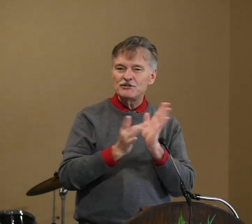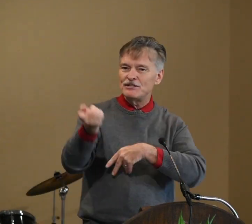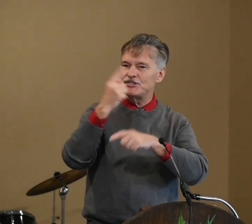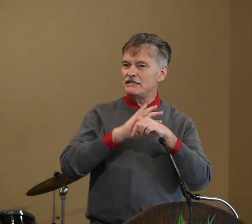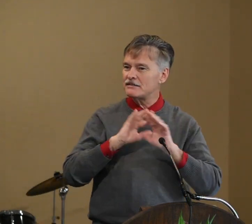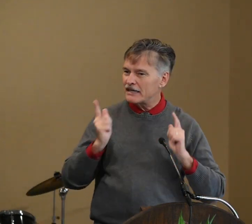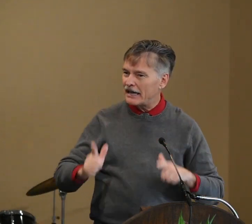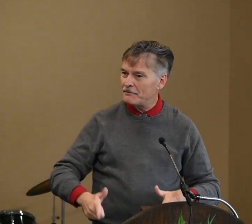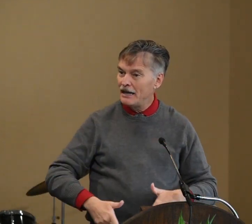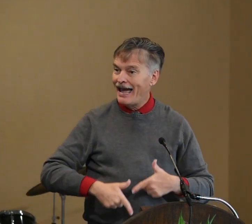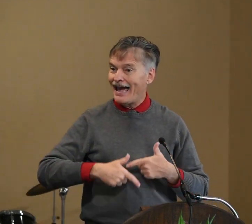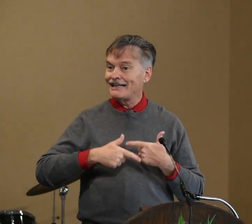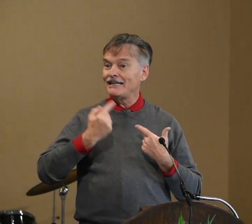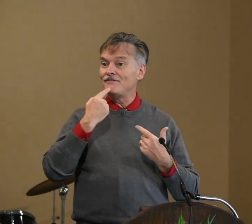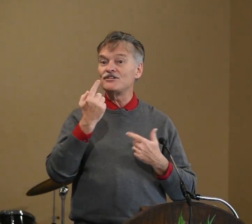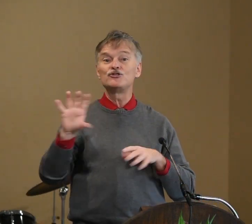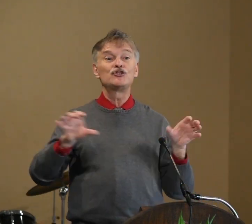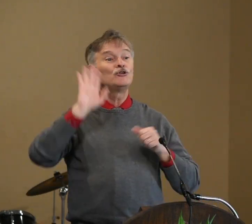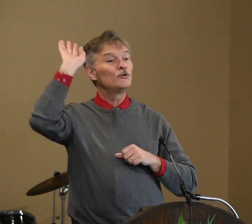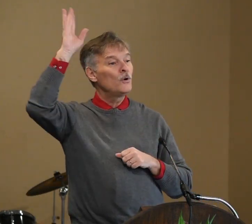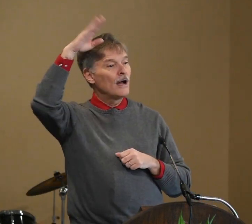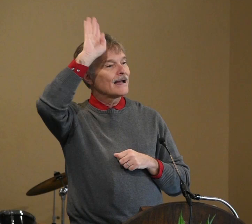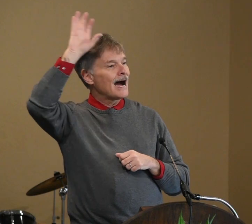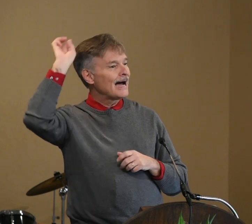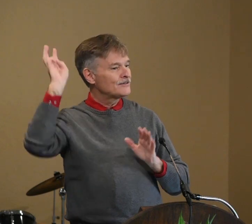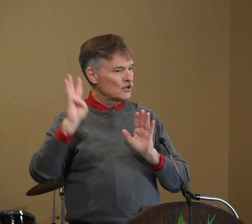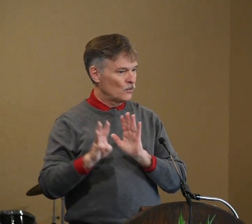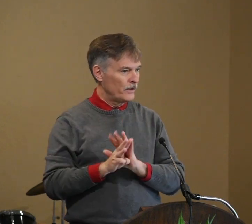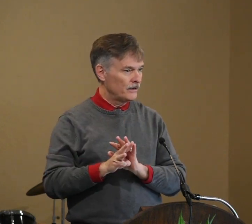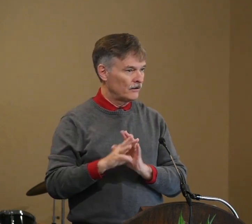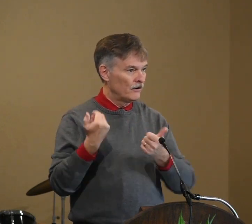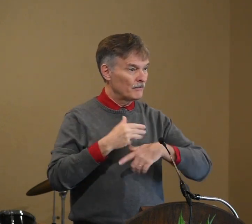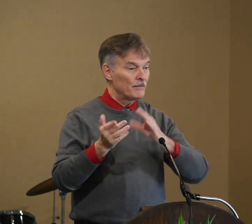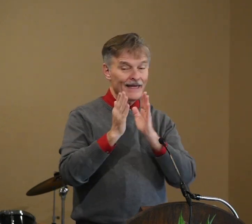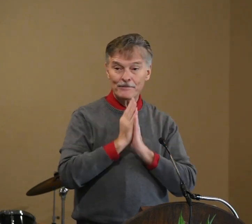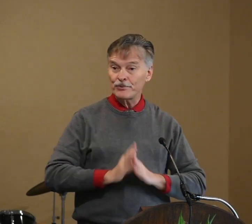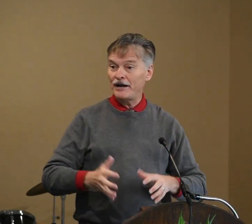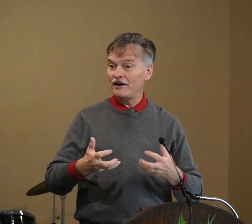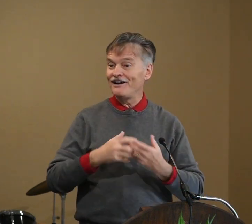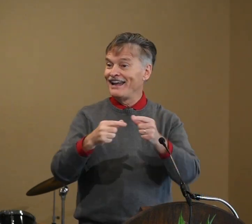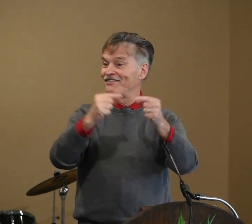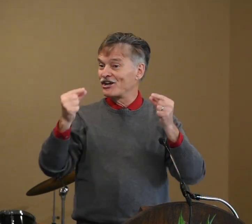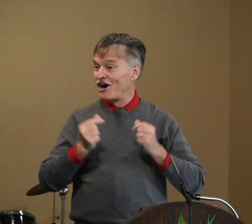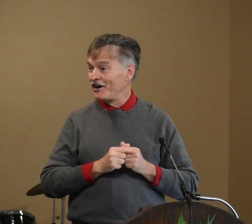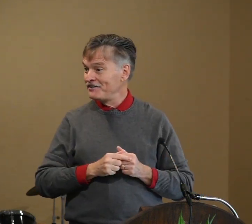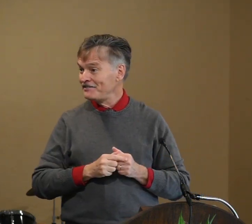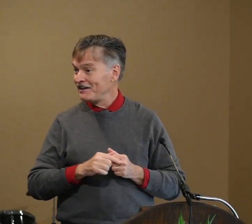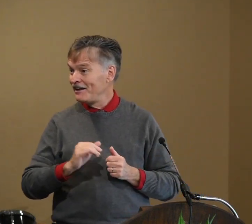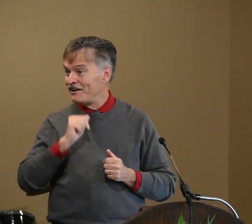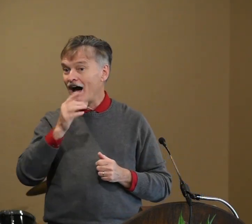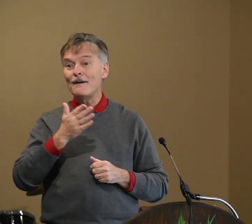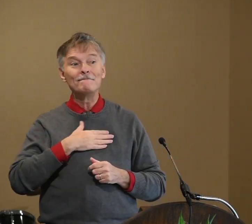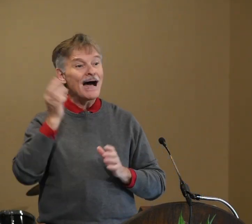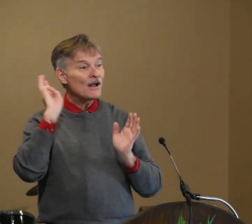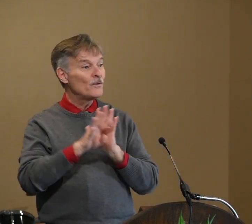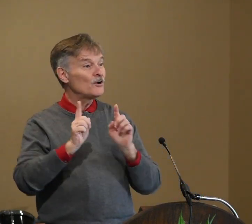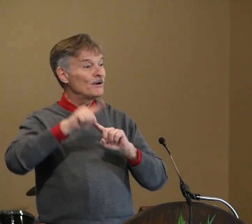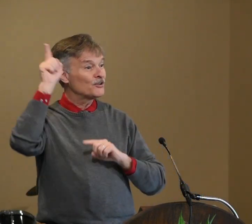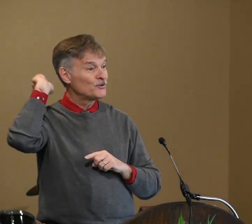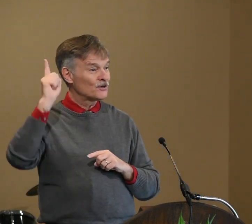but Jesus came and lived to do God's will. Remember that prayer in the garden? Not my will, but